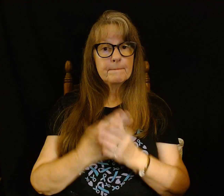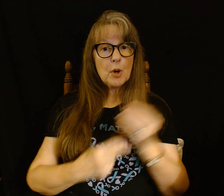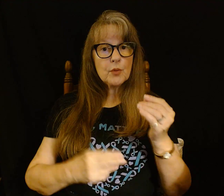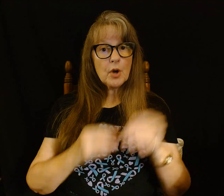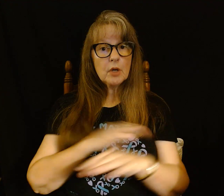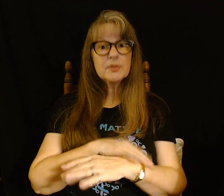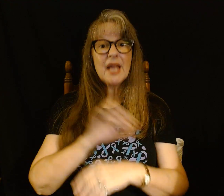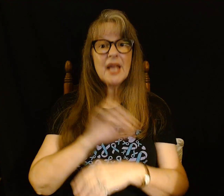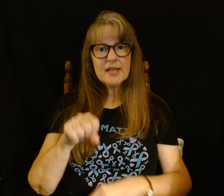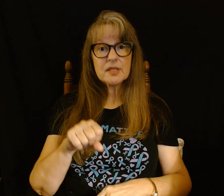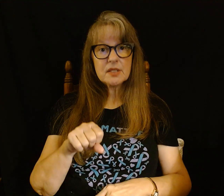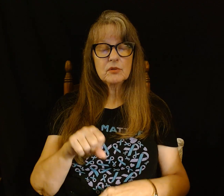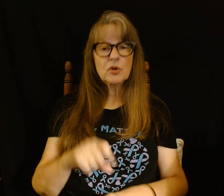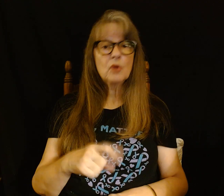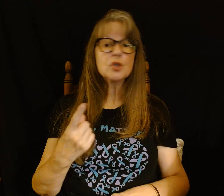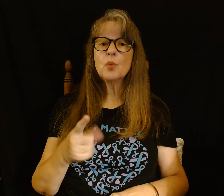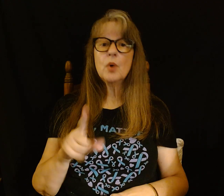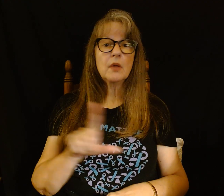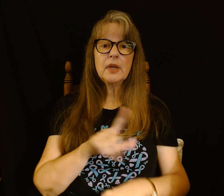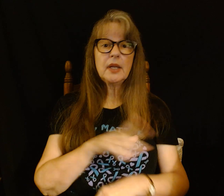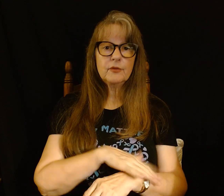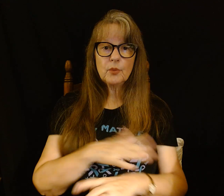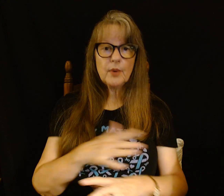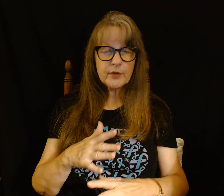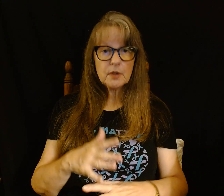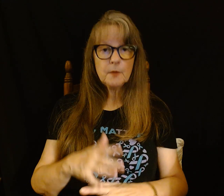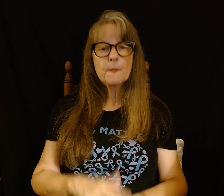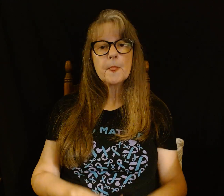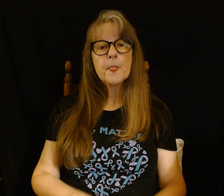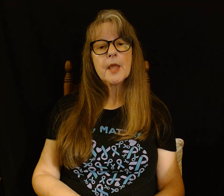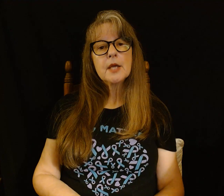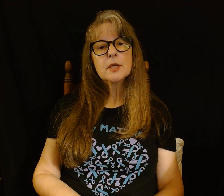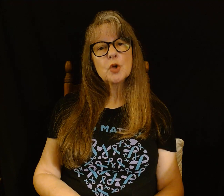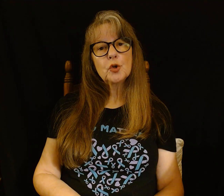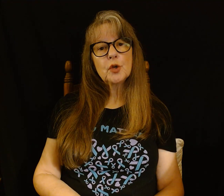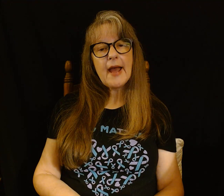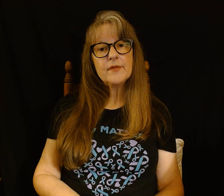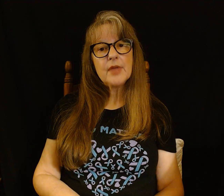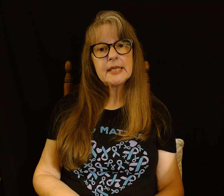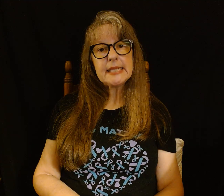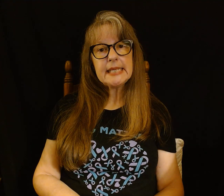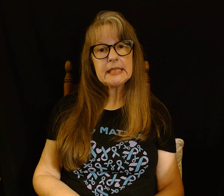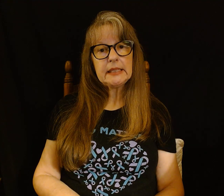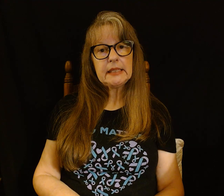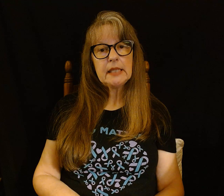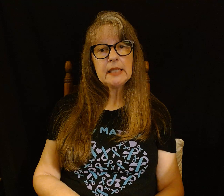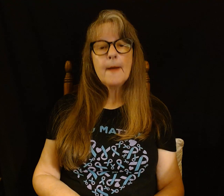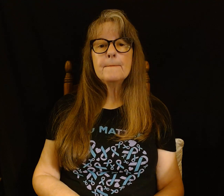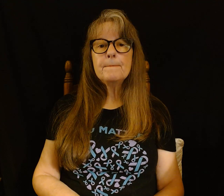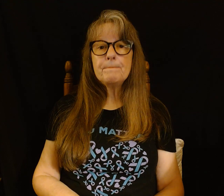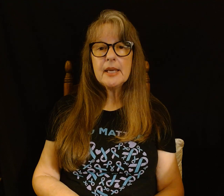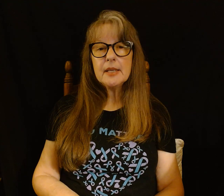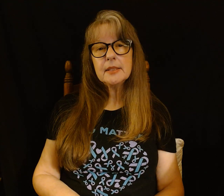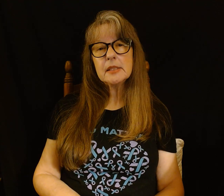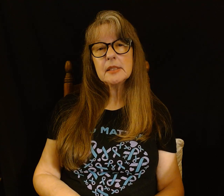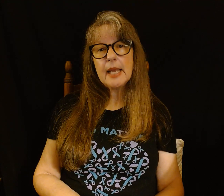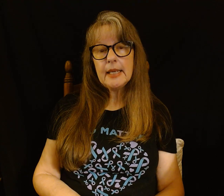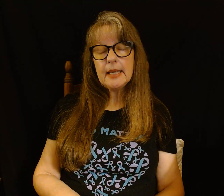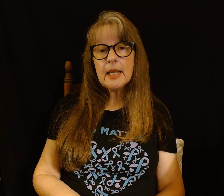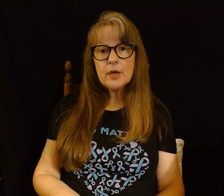Both arms? Yes. No, just one on the left or whatever. So you can have that tingling. Pins and